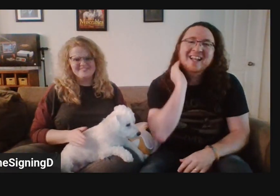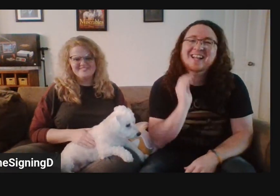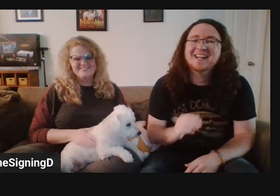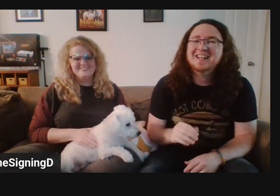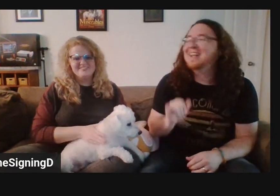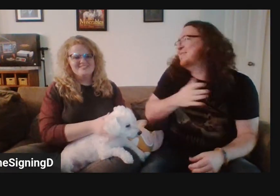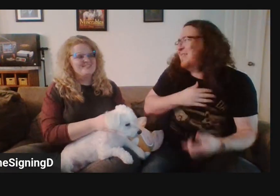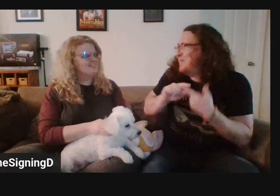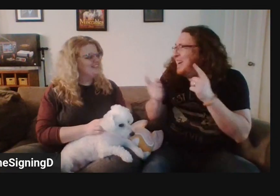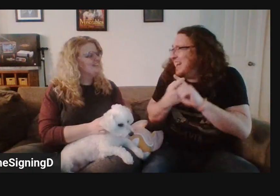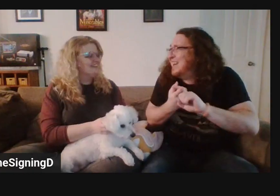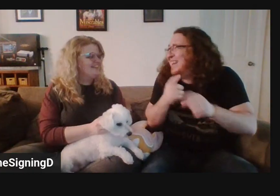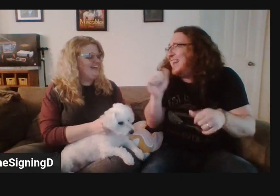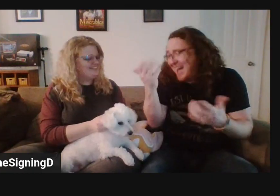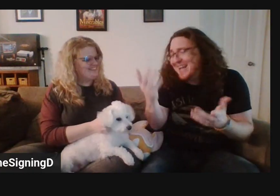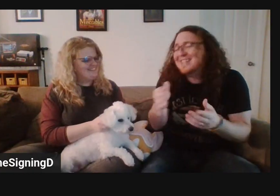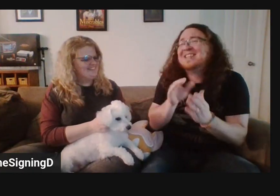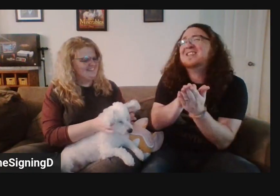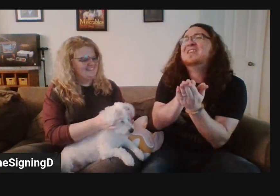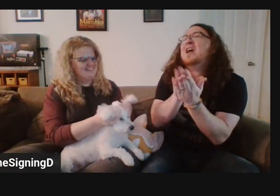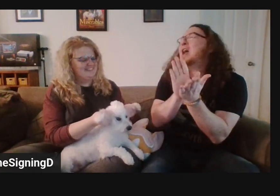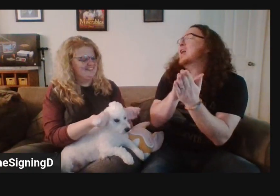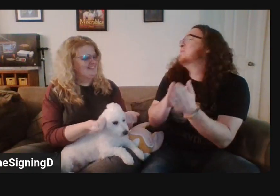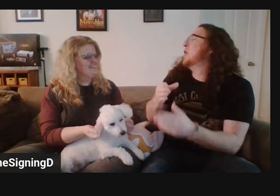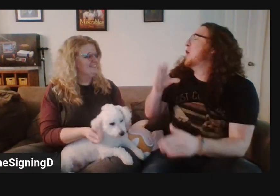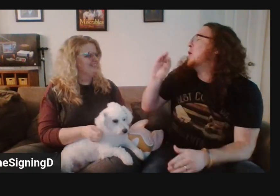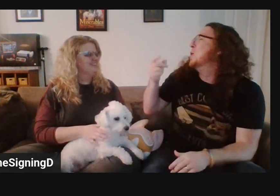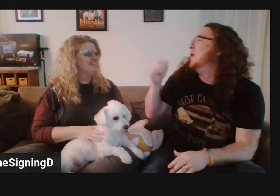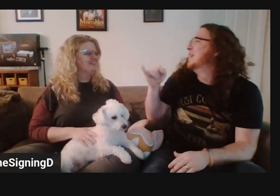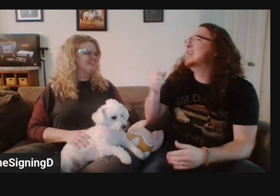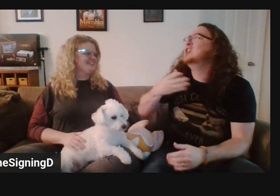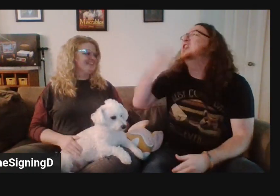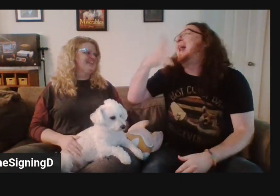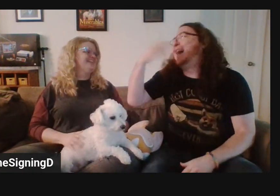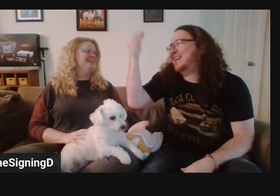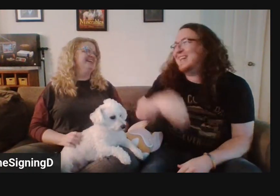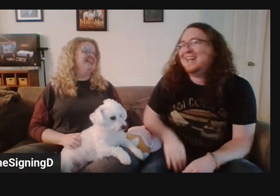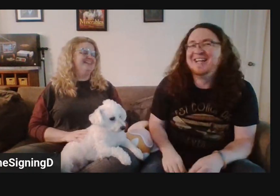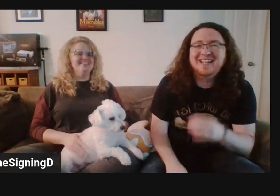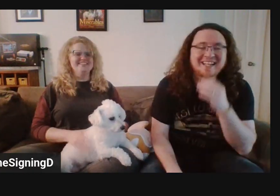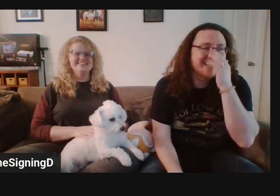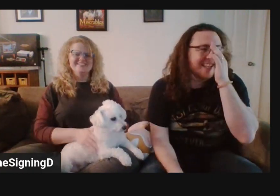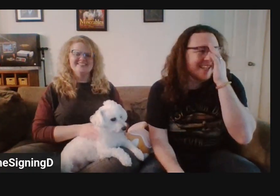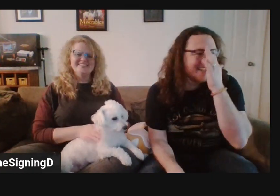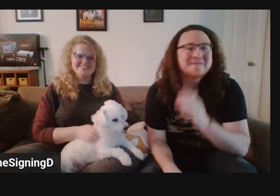my friend. It's a shout out. It's a Corgi shout out. Yes.